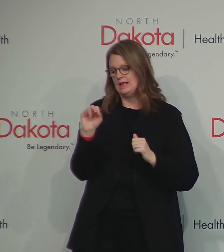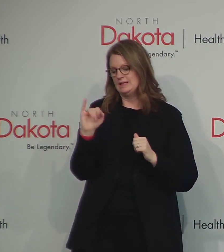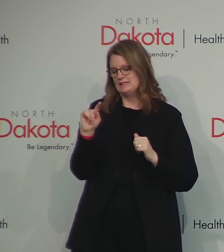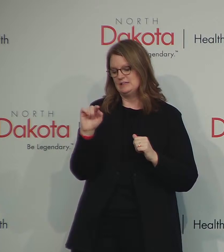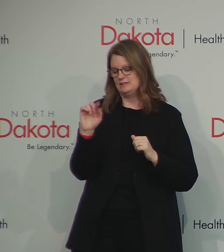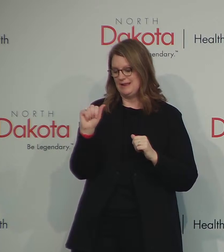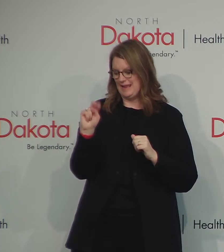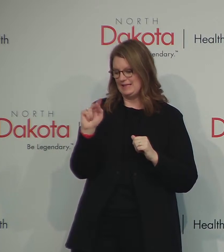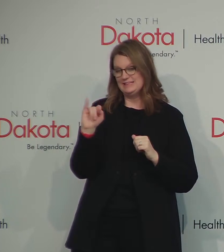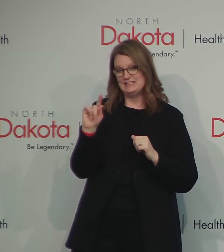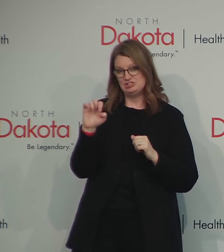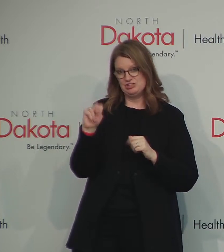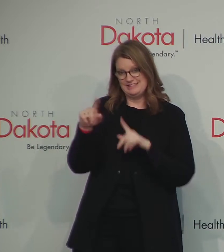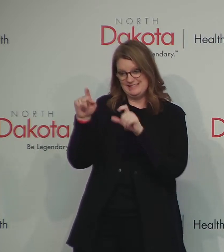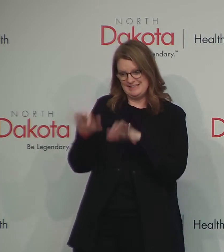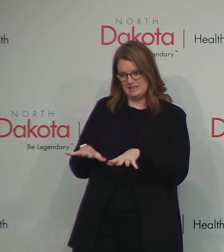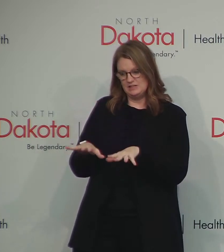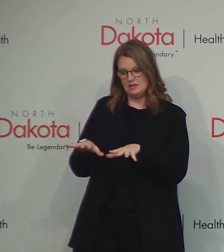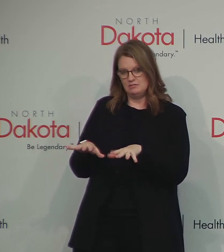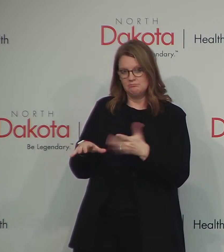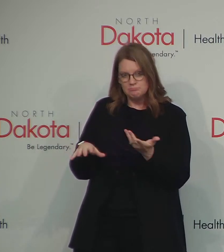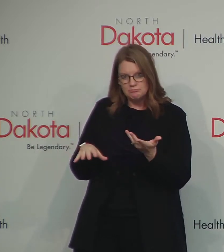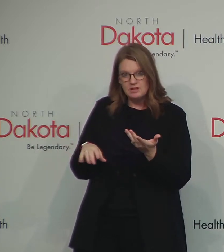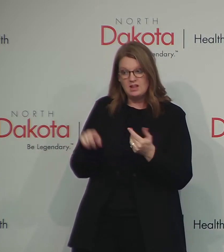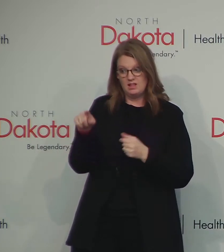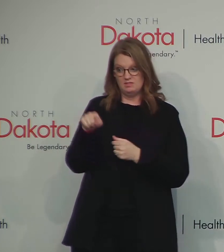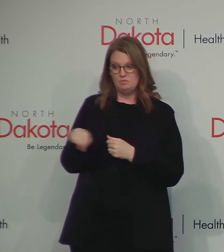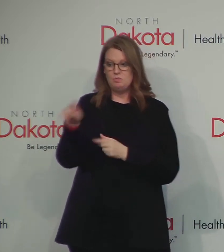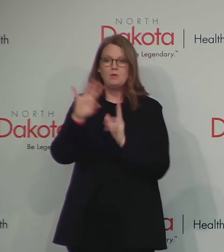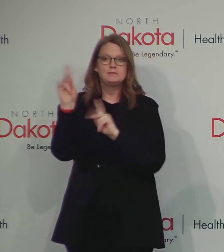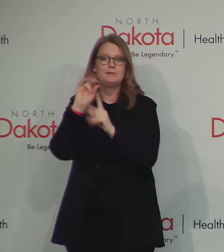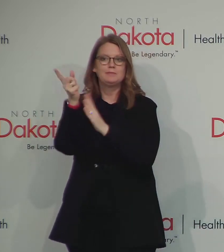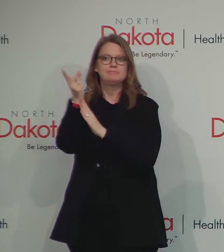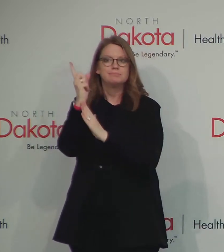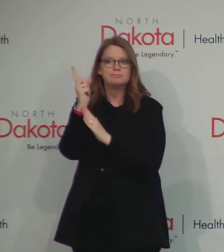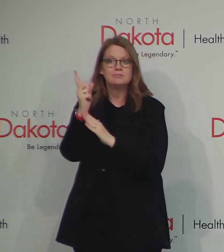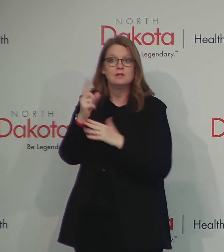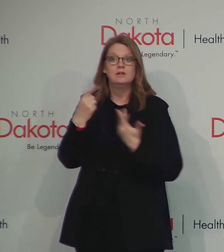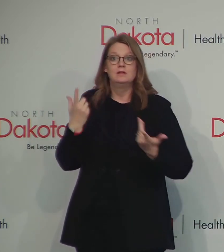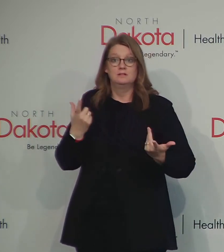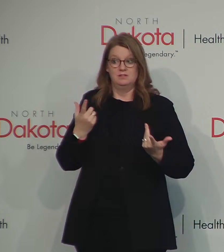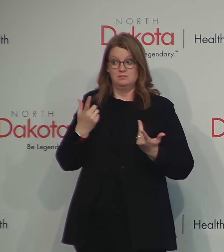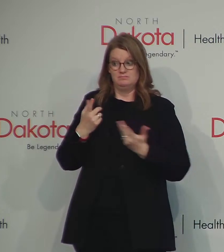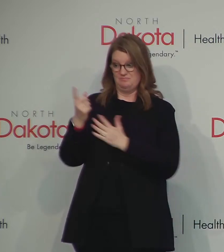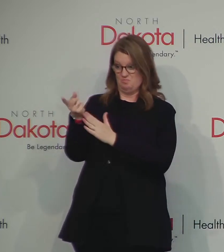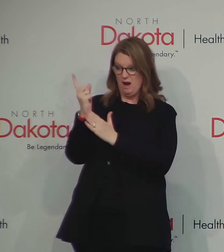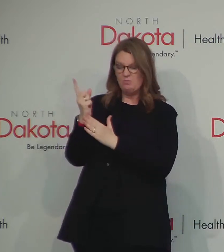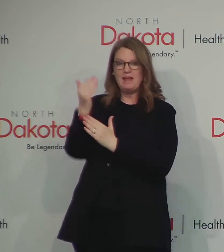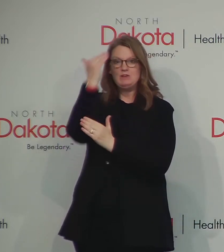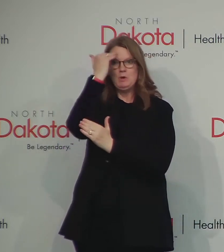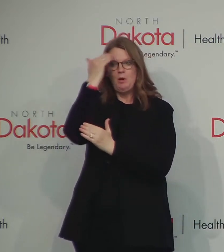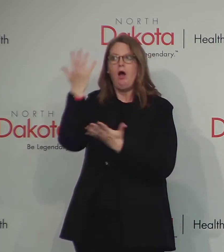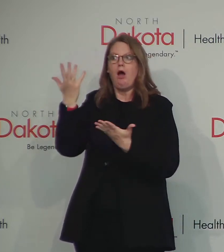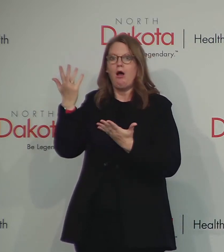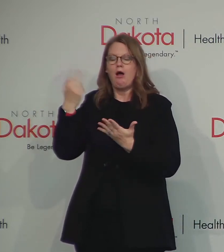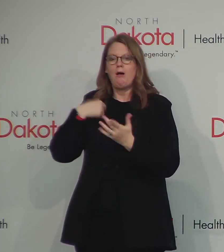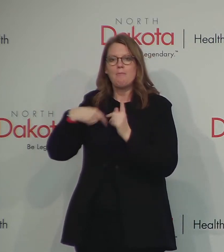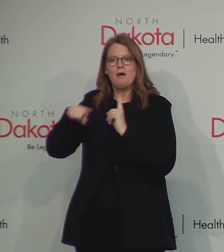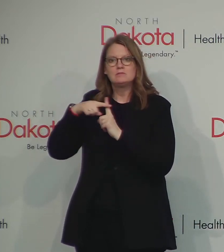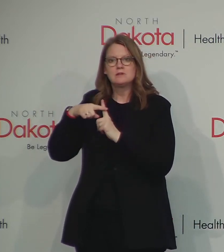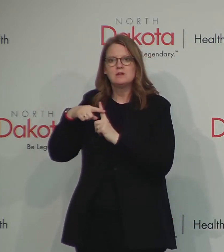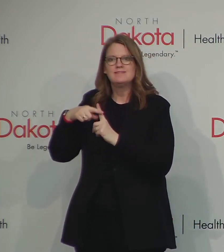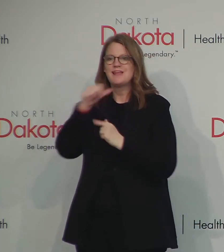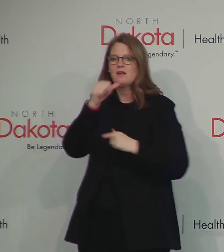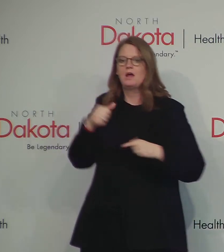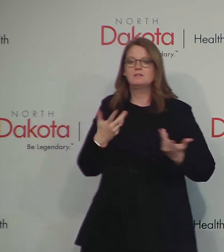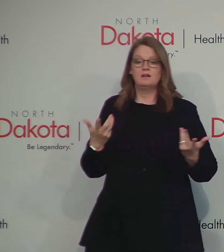and that's significant because those individuals all found out immediately, not days later, that they were positive. And today may be one of the first days,